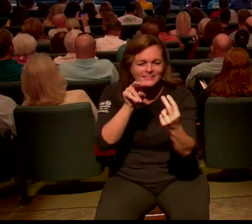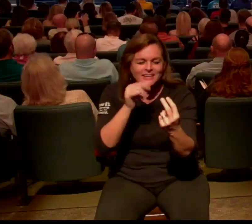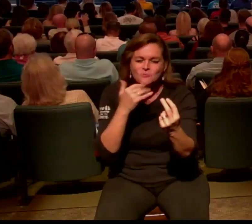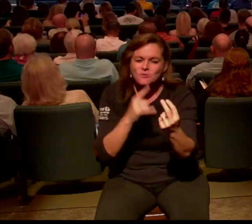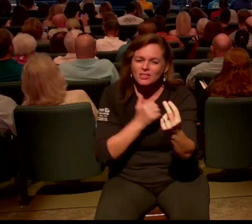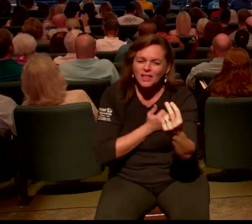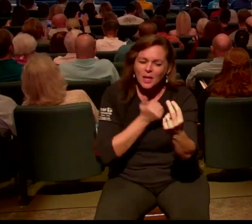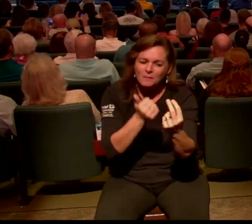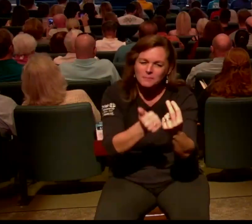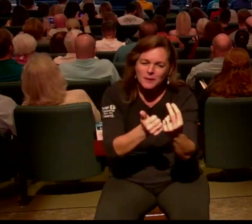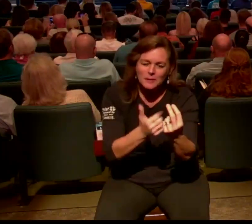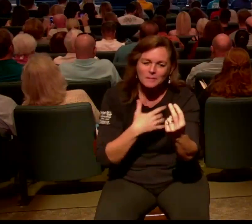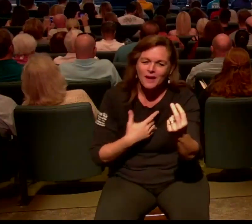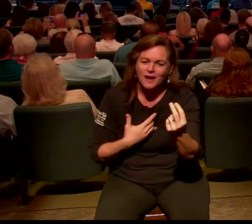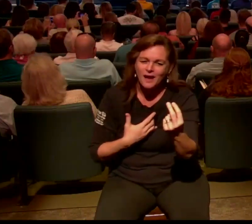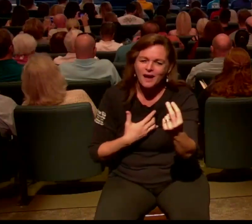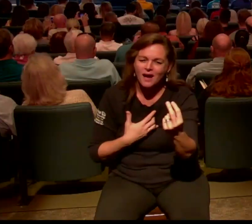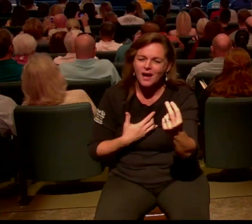me.